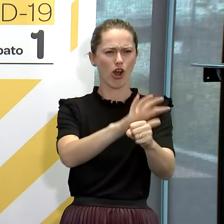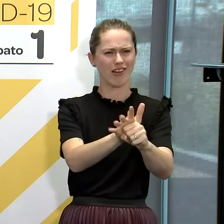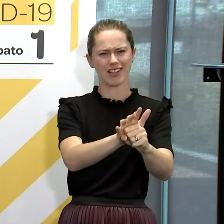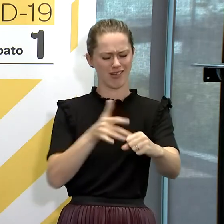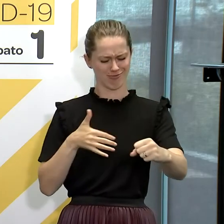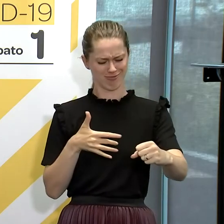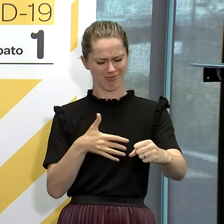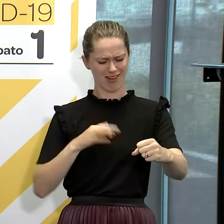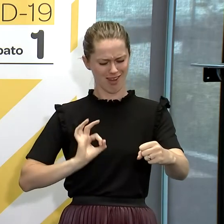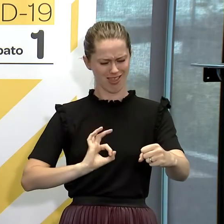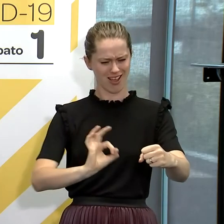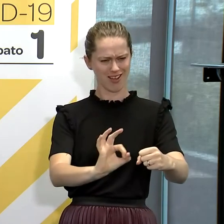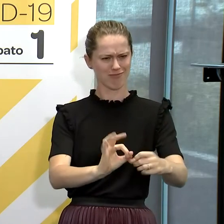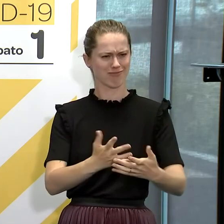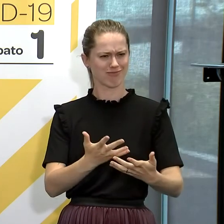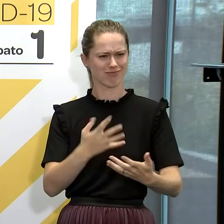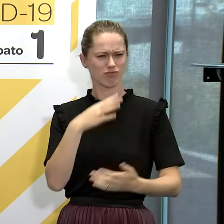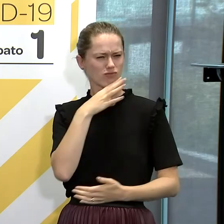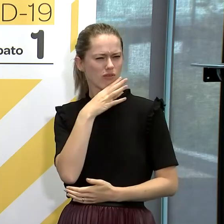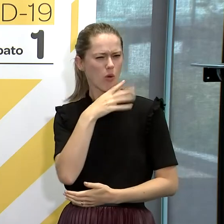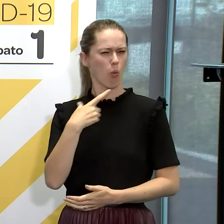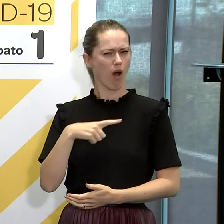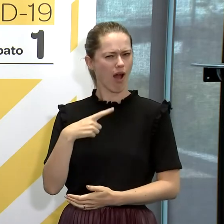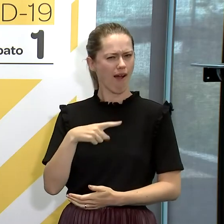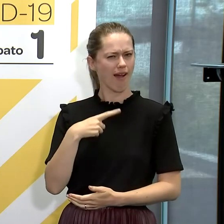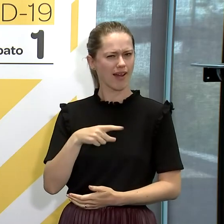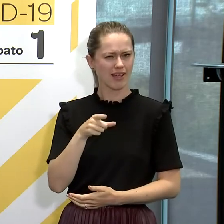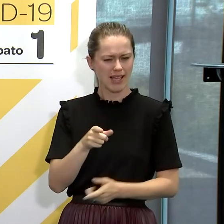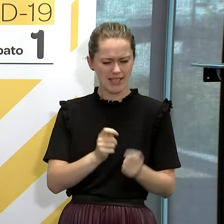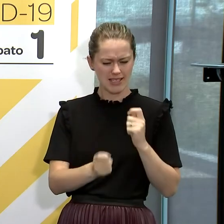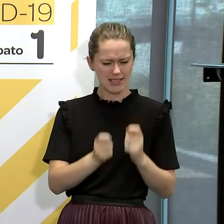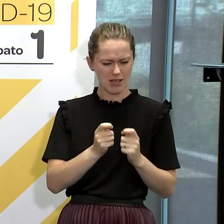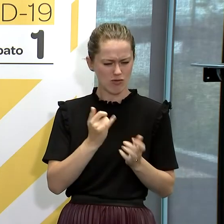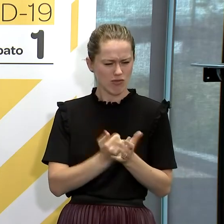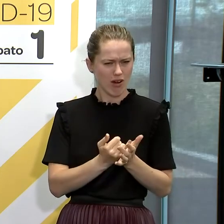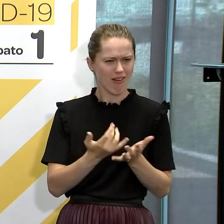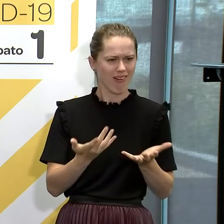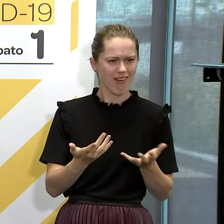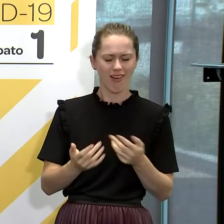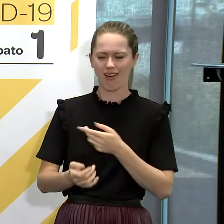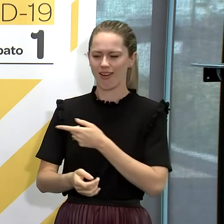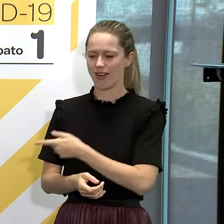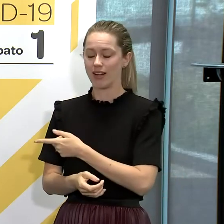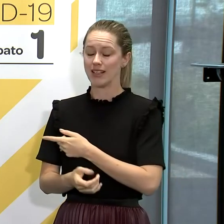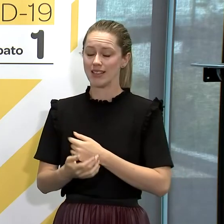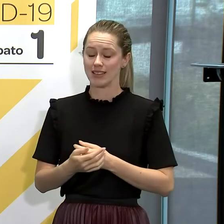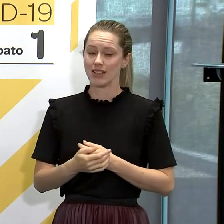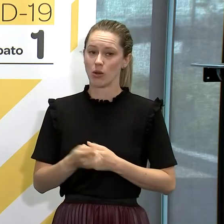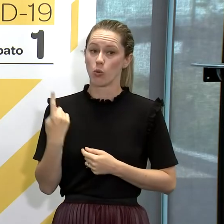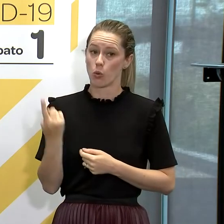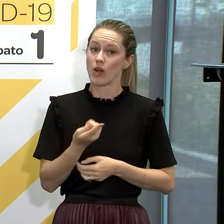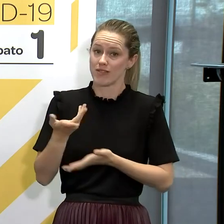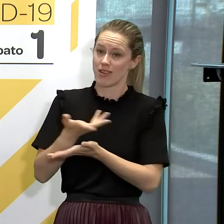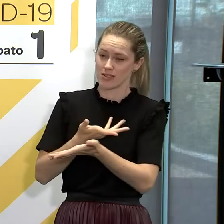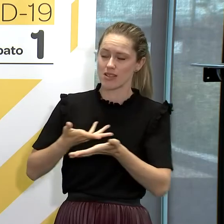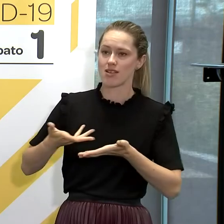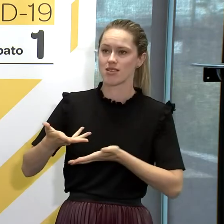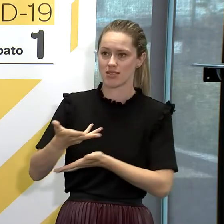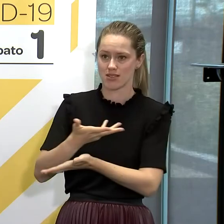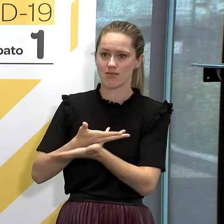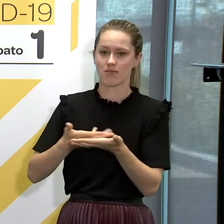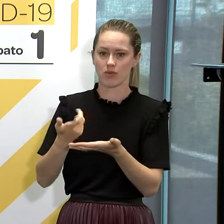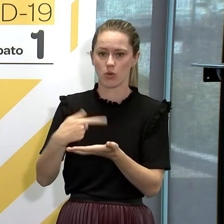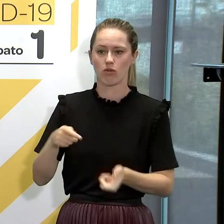that? Any concerns about the integrity of the testing system? That is something that certainly we have discussed and we have flagged